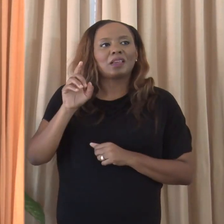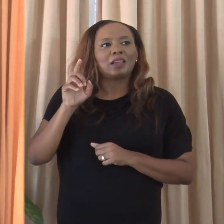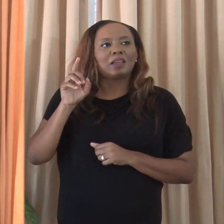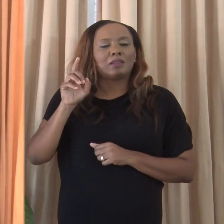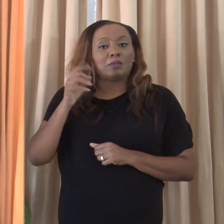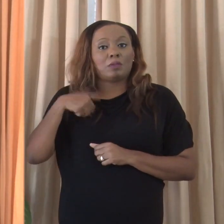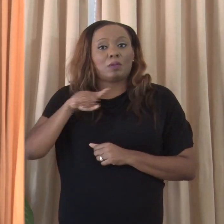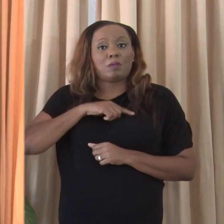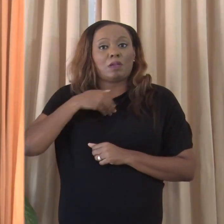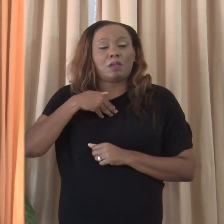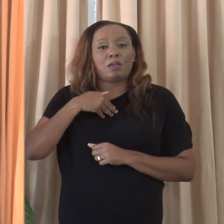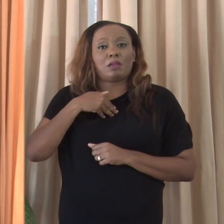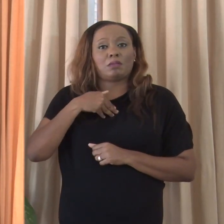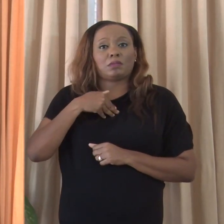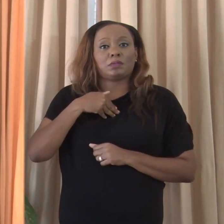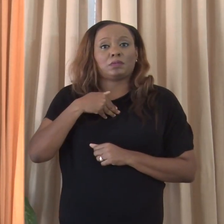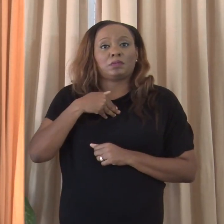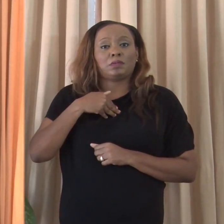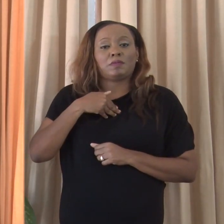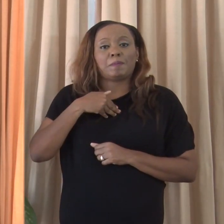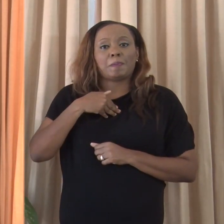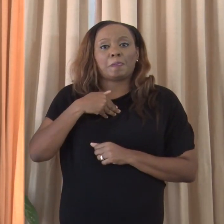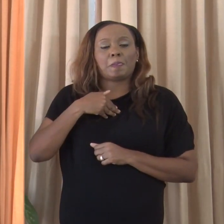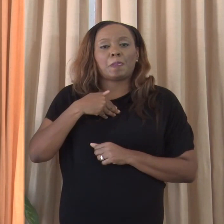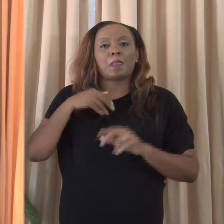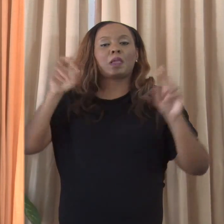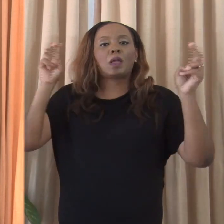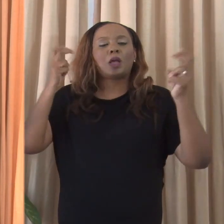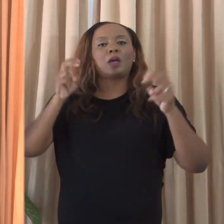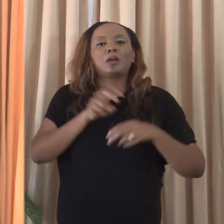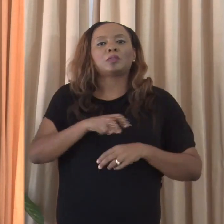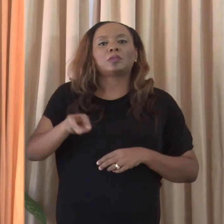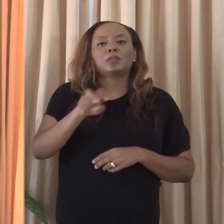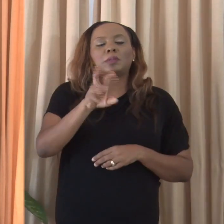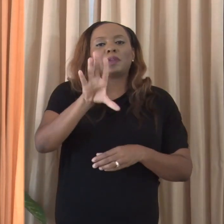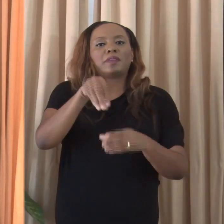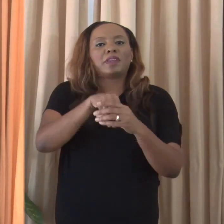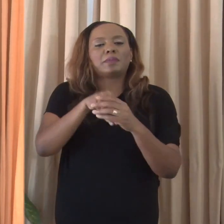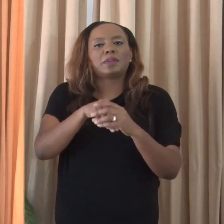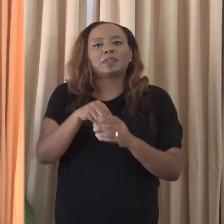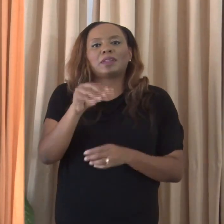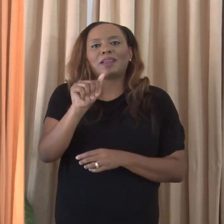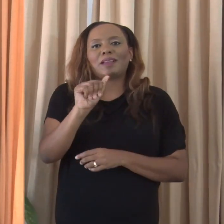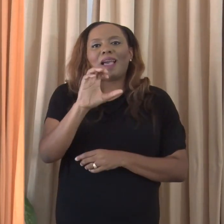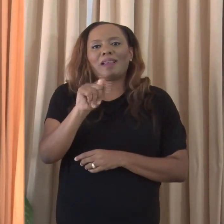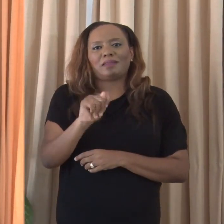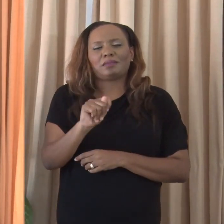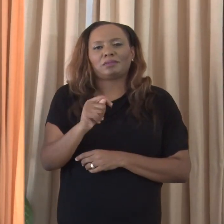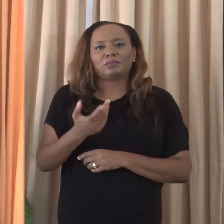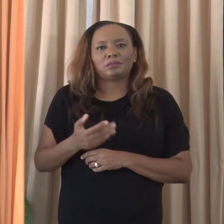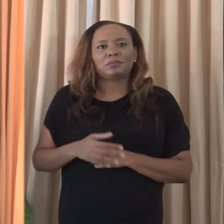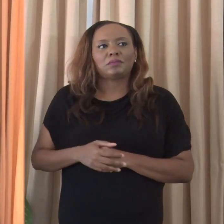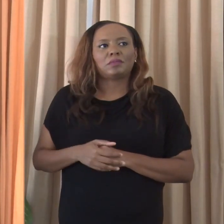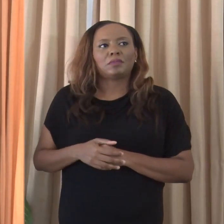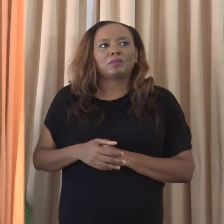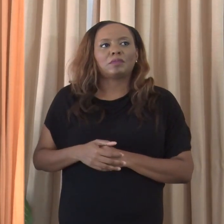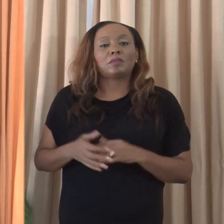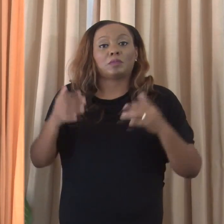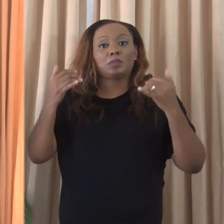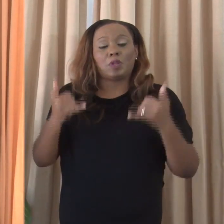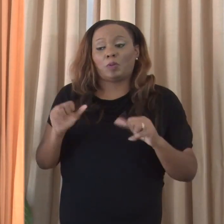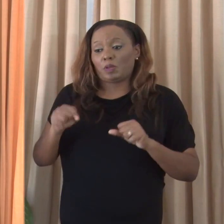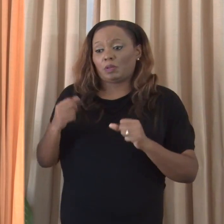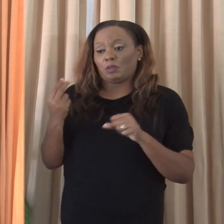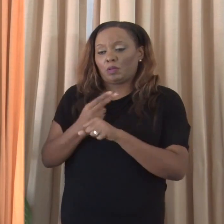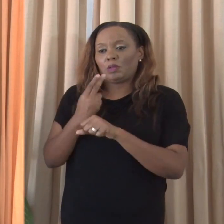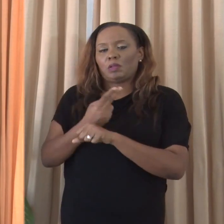which is already an existing piece of legislation, but it has never really been used as a developmental tool. Now to be treating it